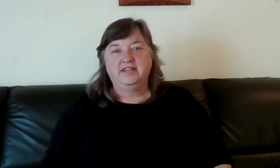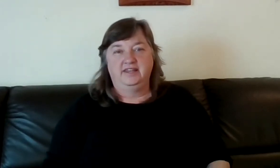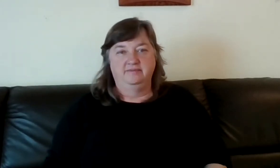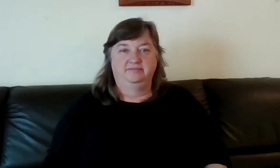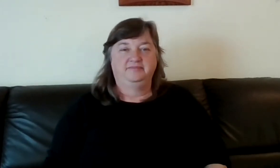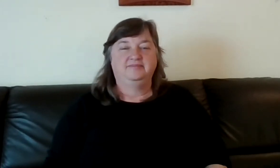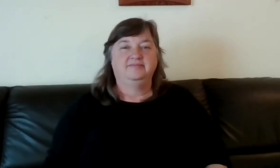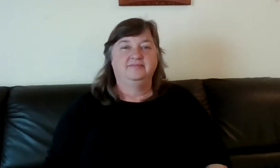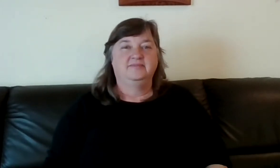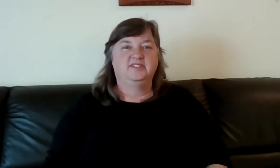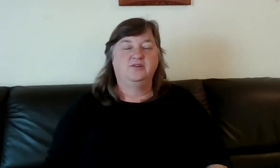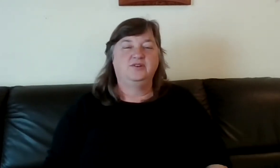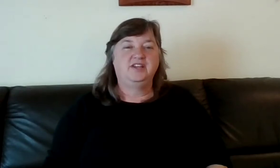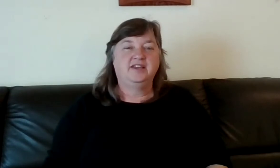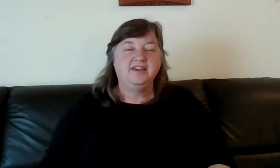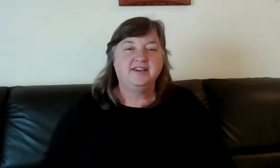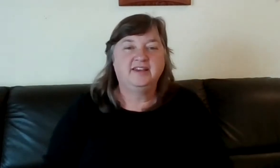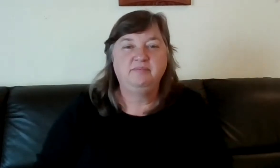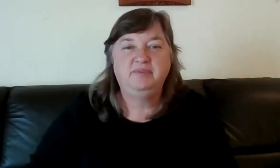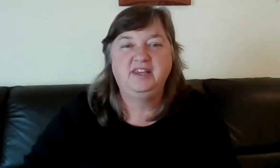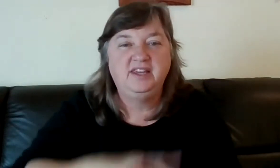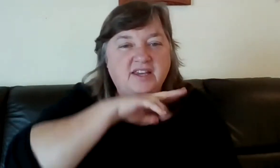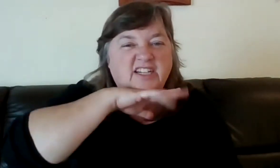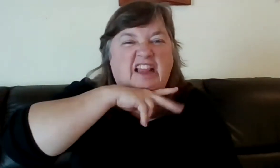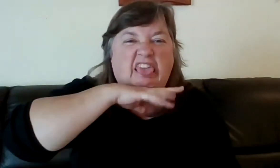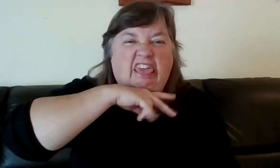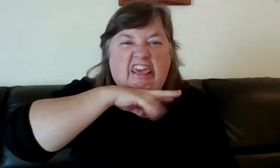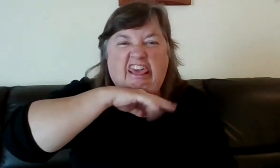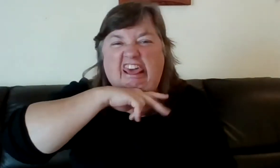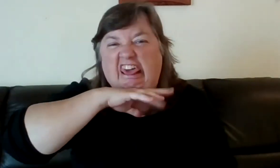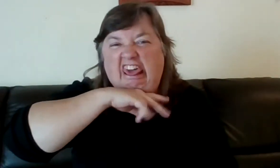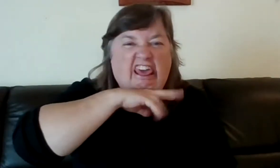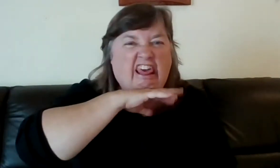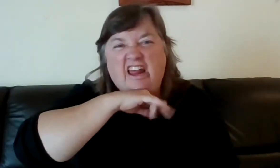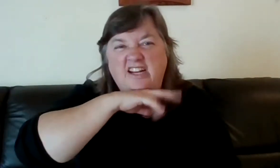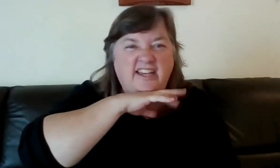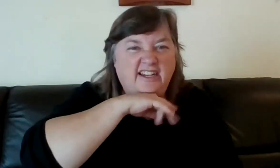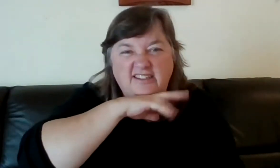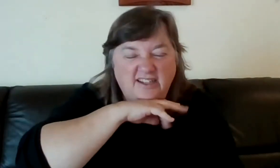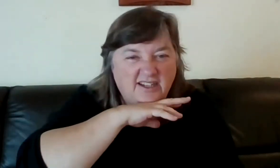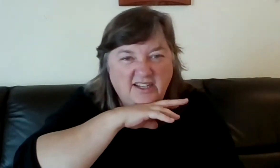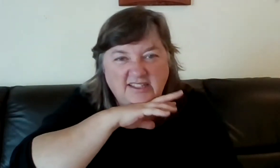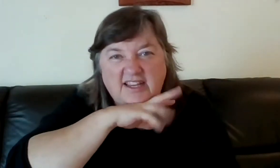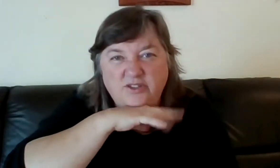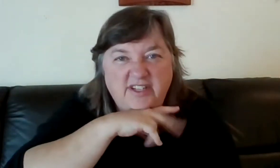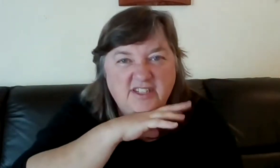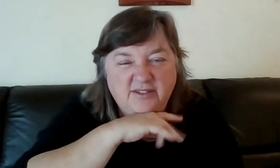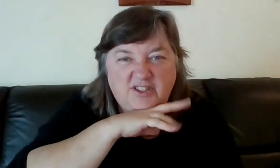Yucky. So yucky can be kind of like an exaggeration of